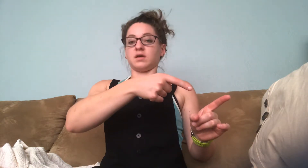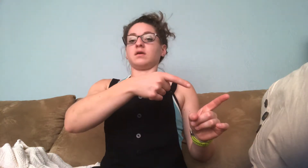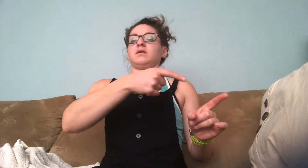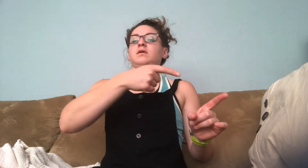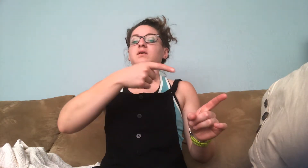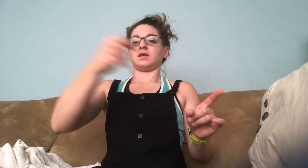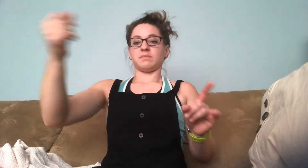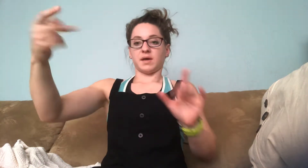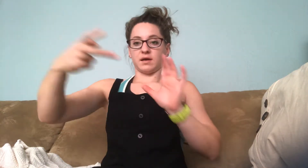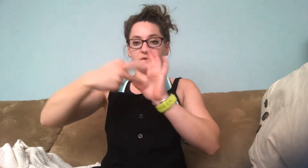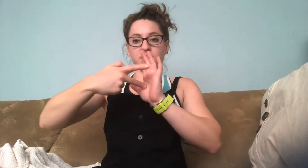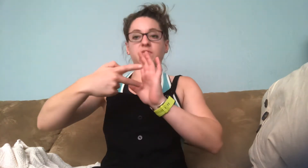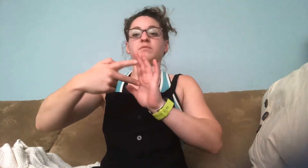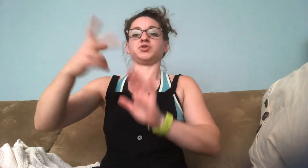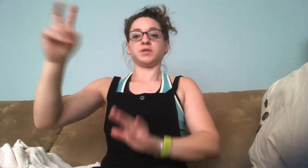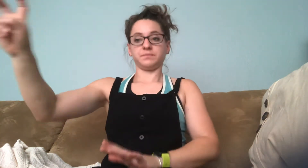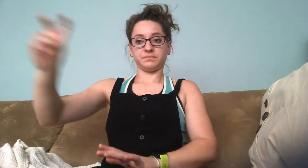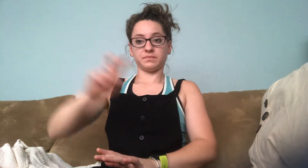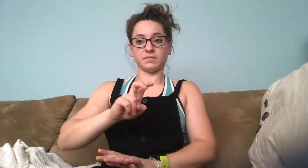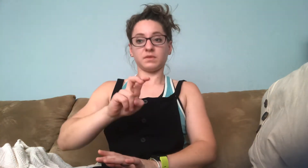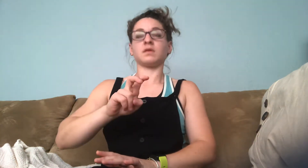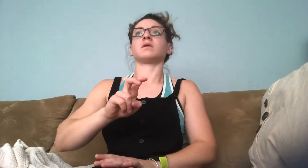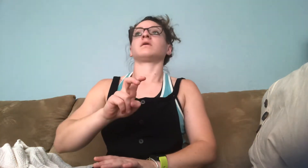okay, he came back from a trip,